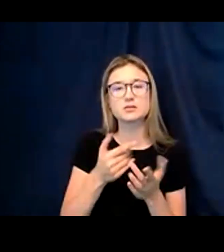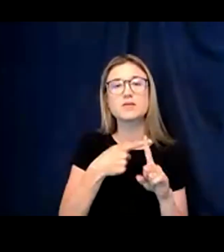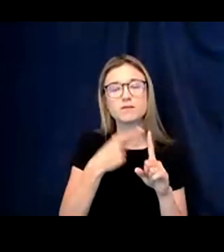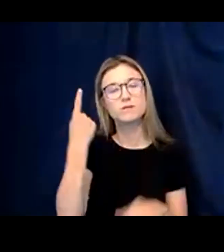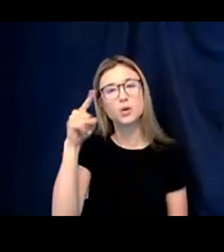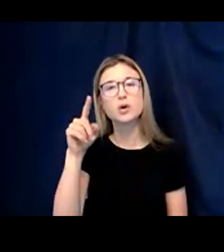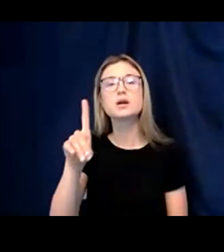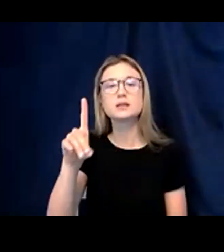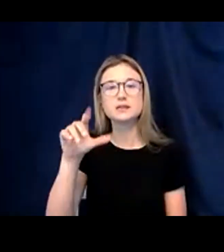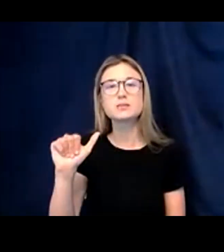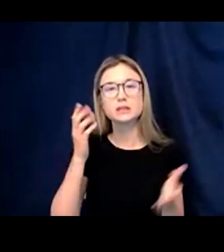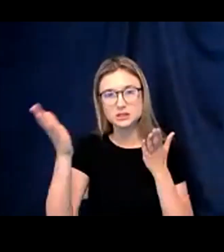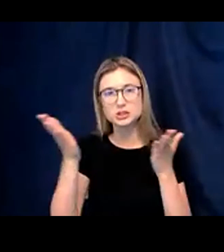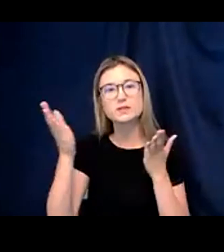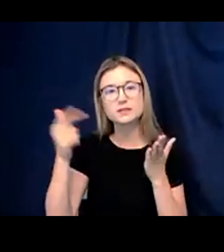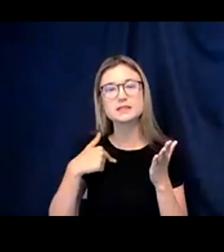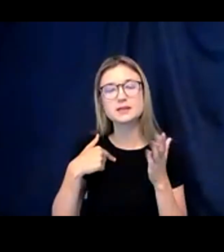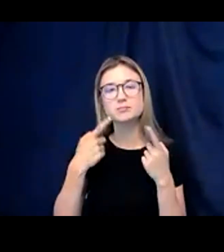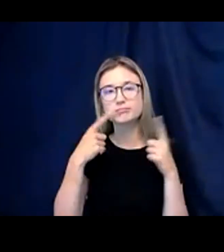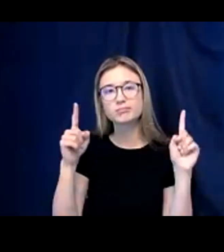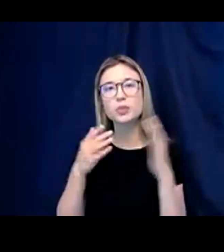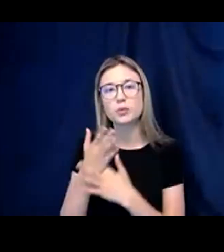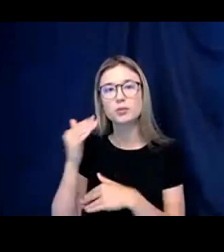did make it through the process.